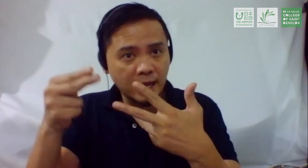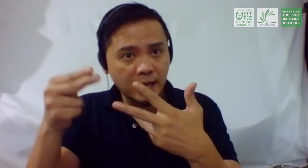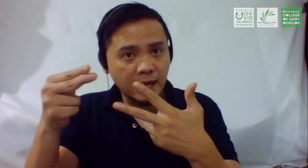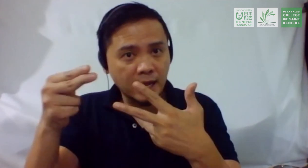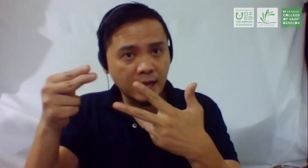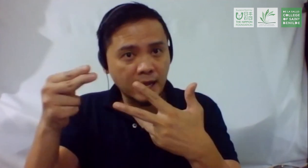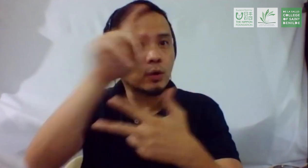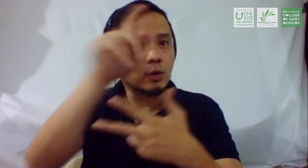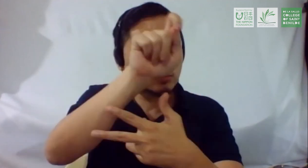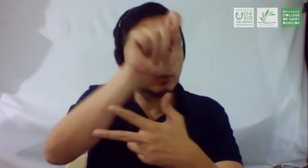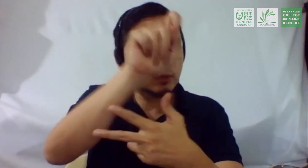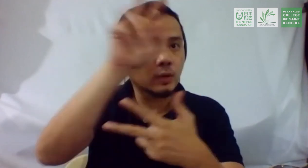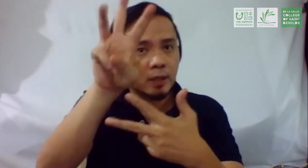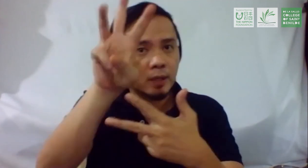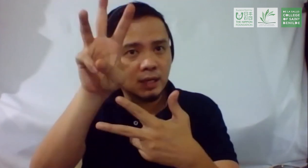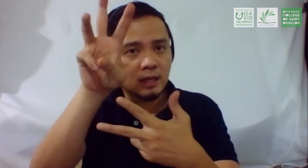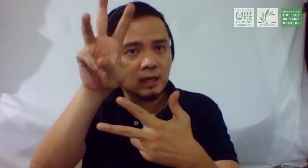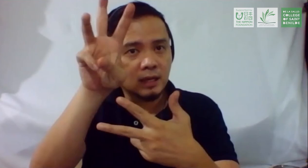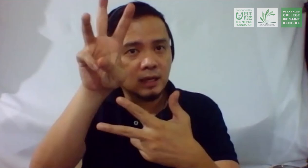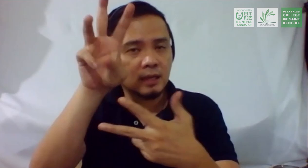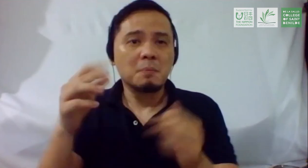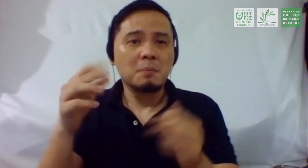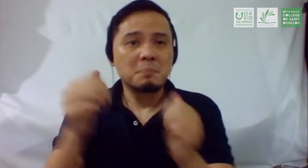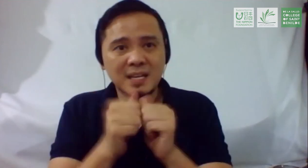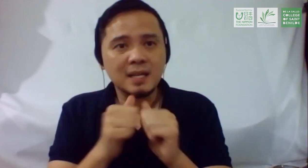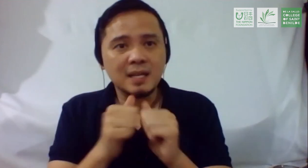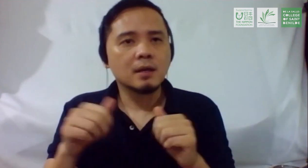3.5 to 4 days more of class.